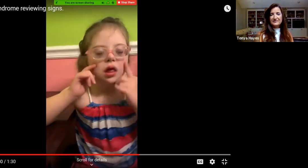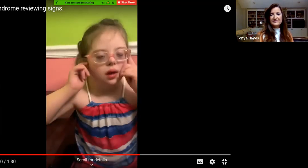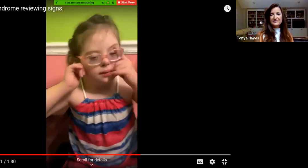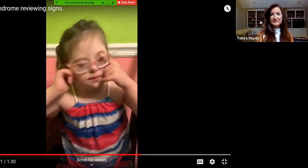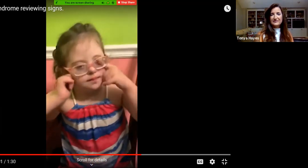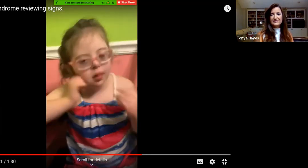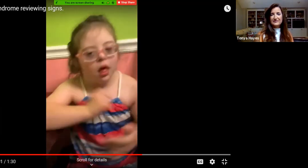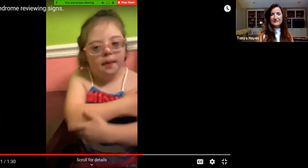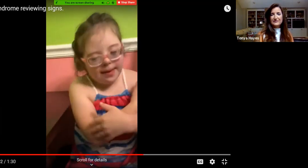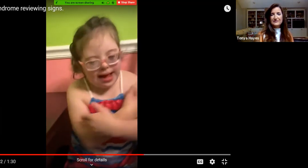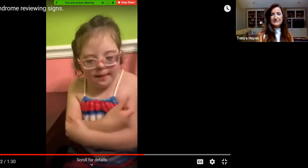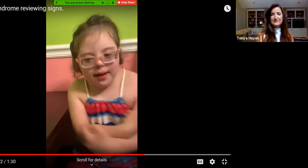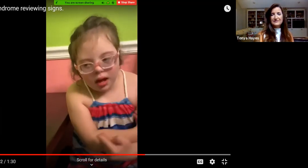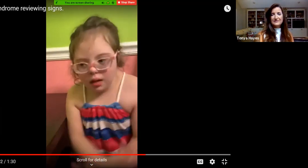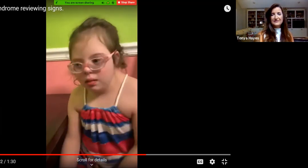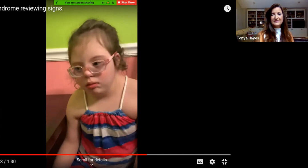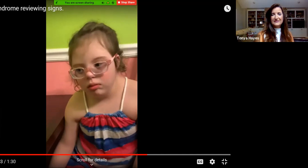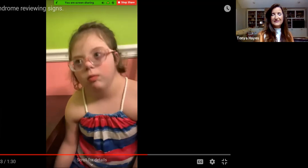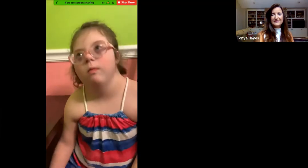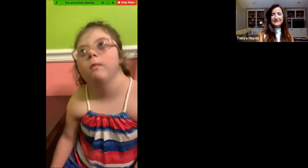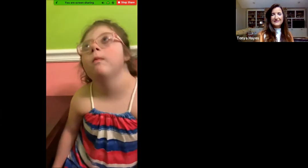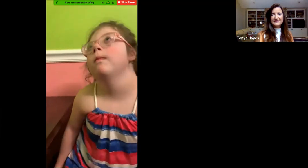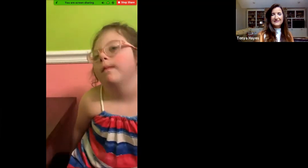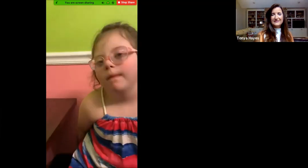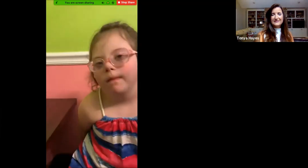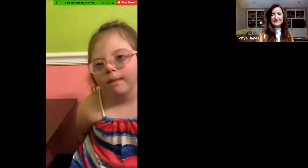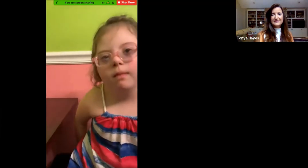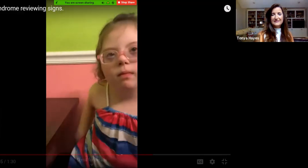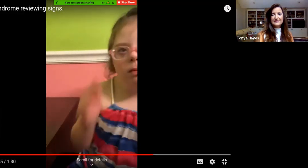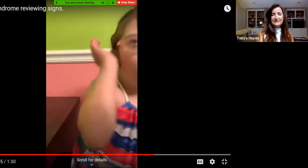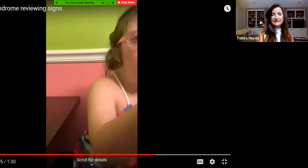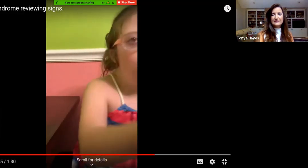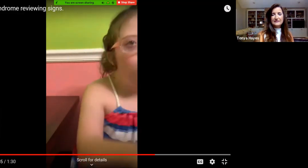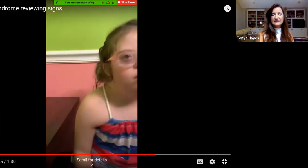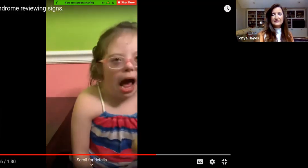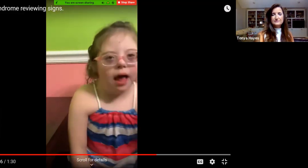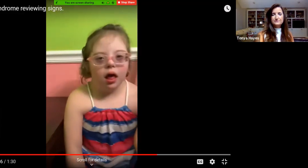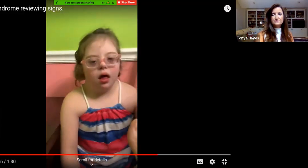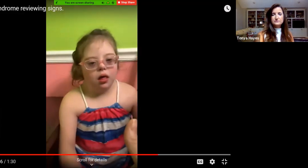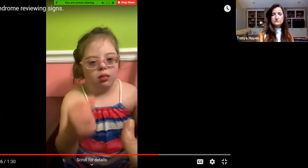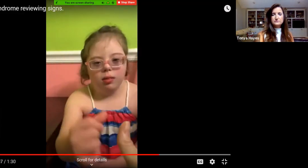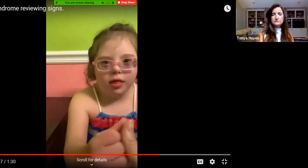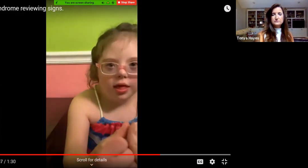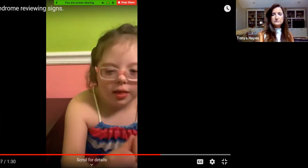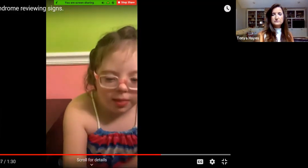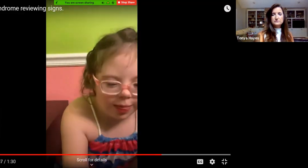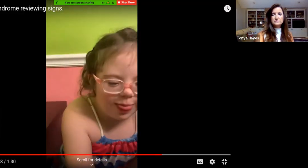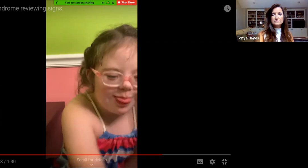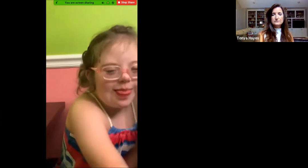Like. Baby. You do like babies. Good job, girlfriend. Give me 5. Can I have a thumb